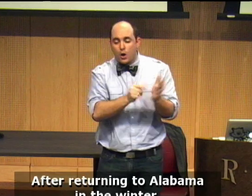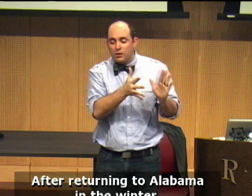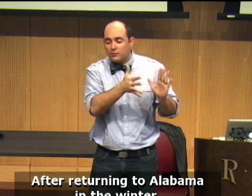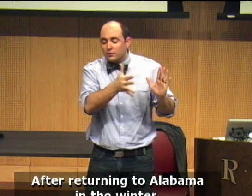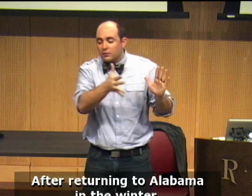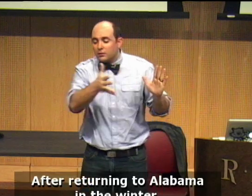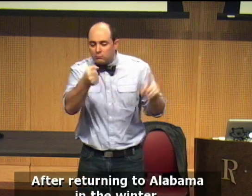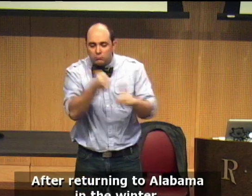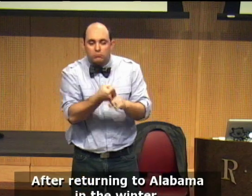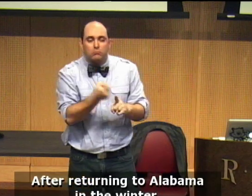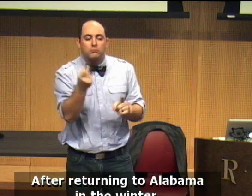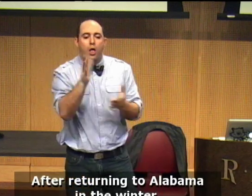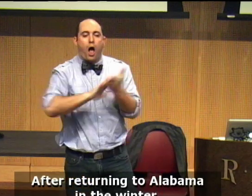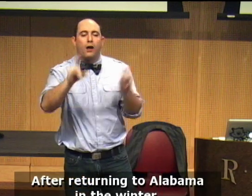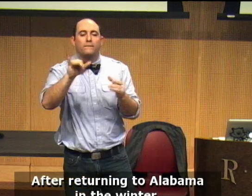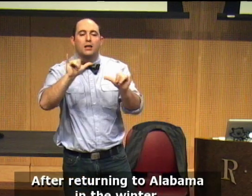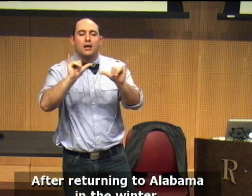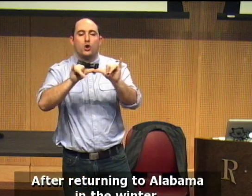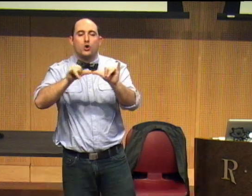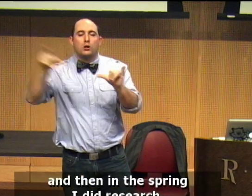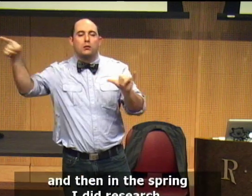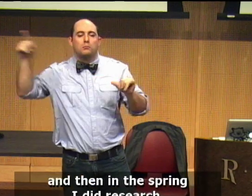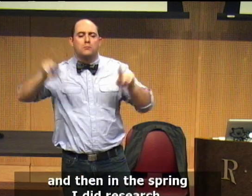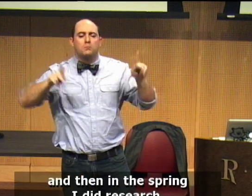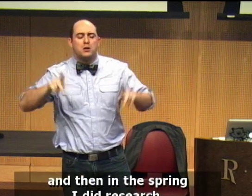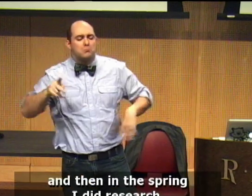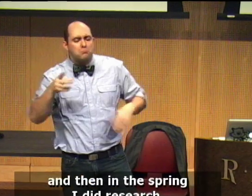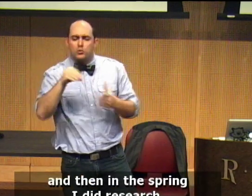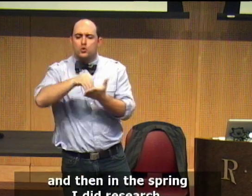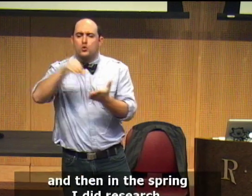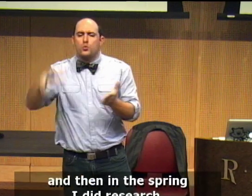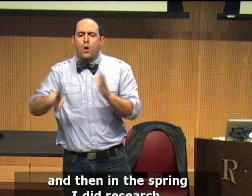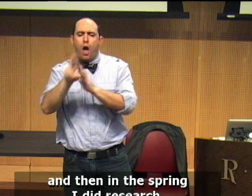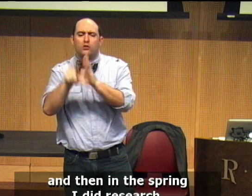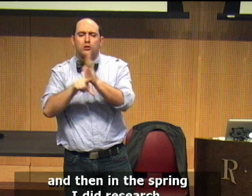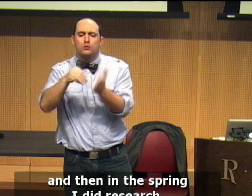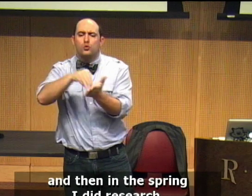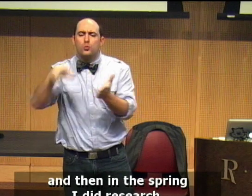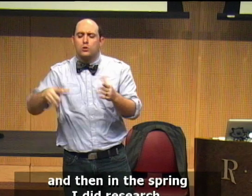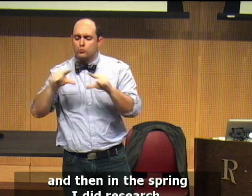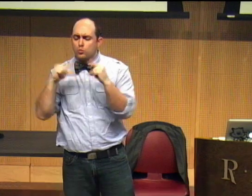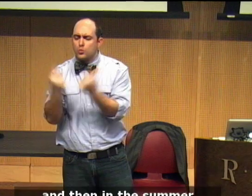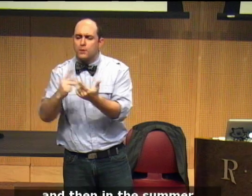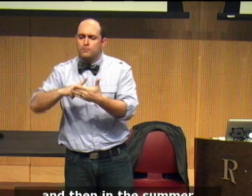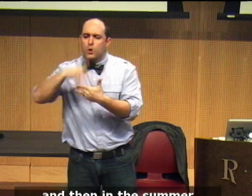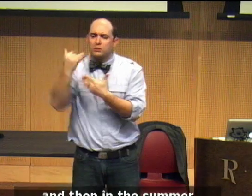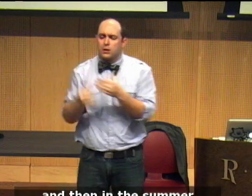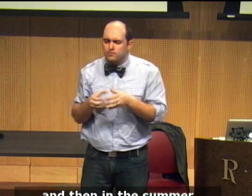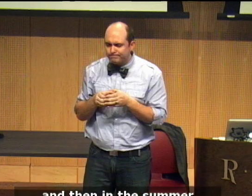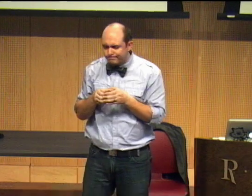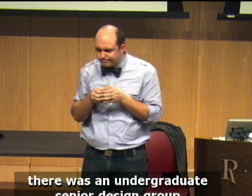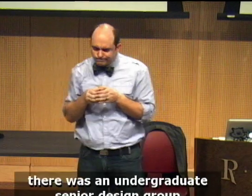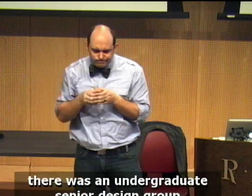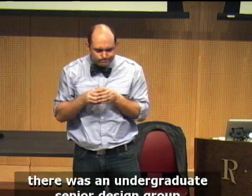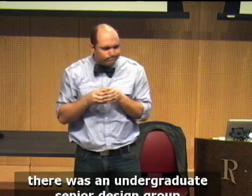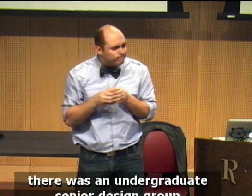after returning to Alabama in the winter and then in the spring, I did research, and then in the summer, there was an